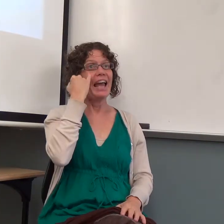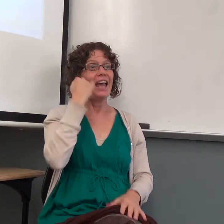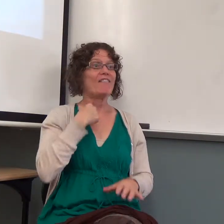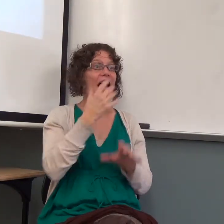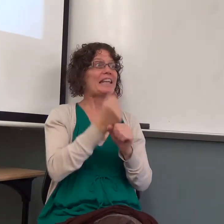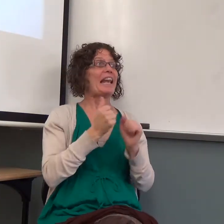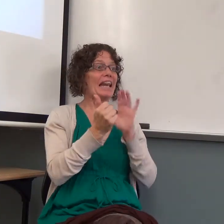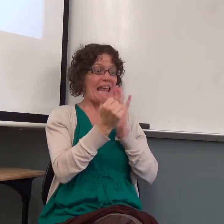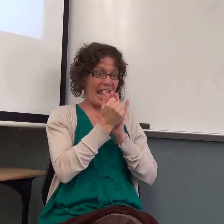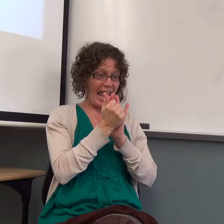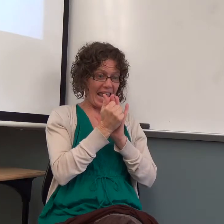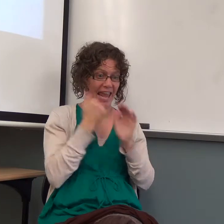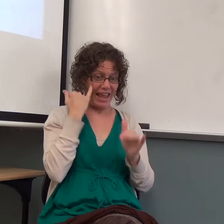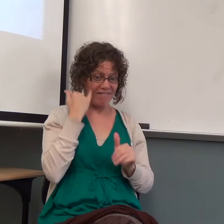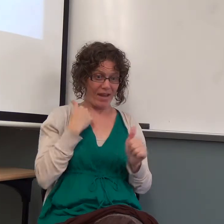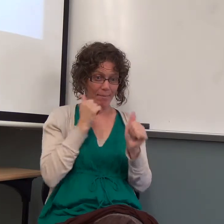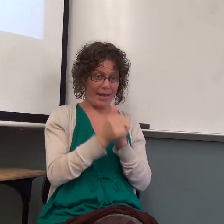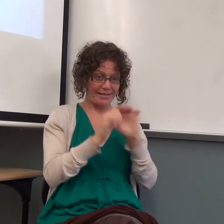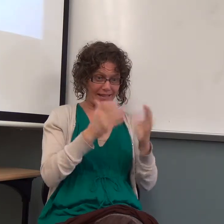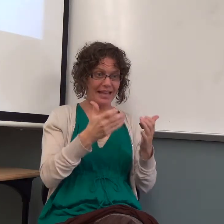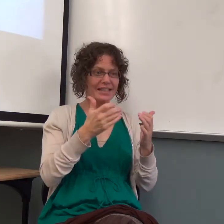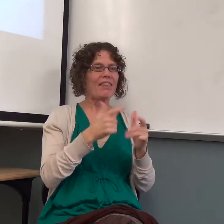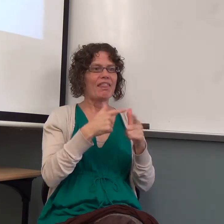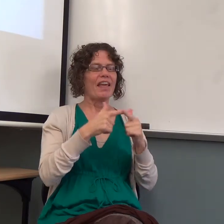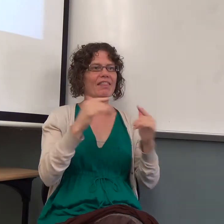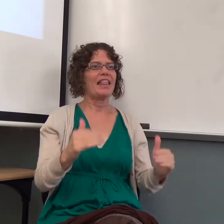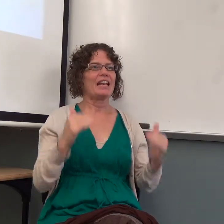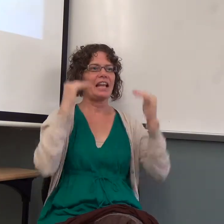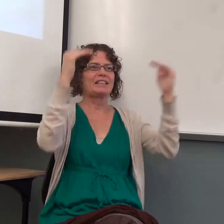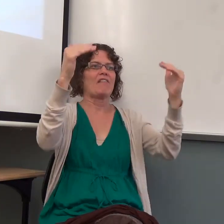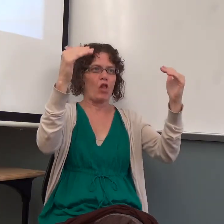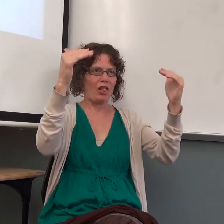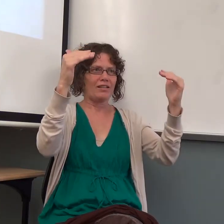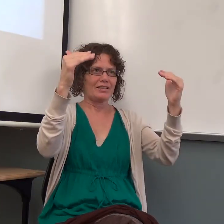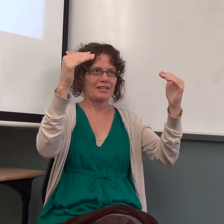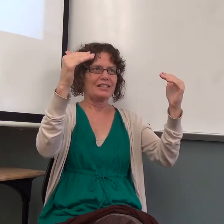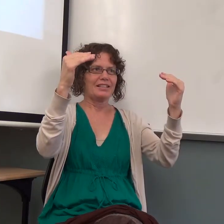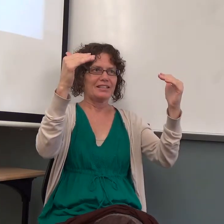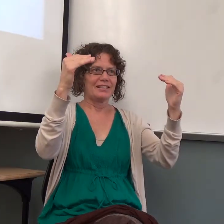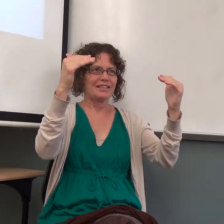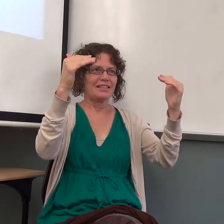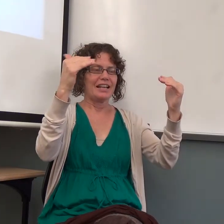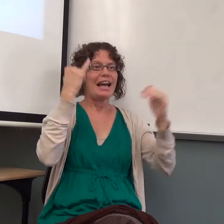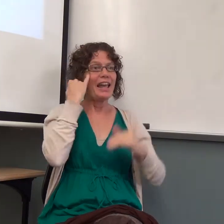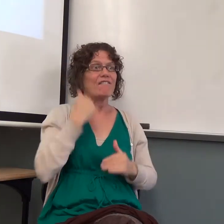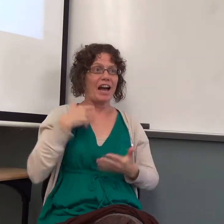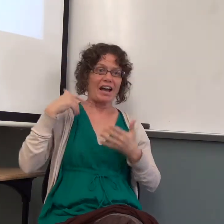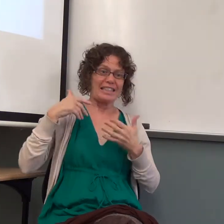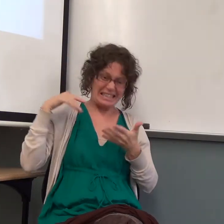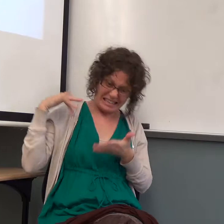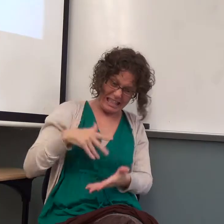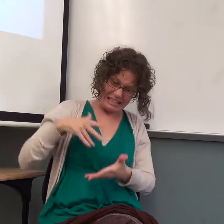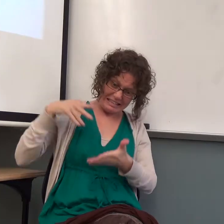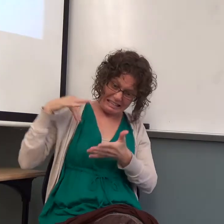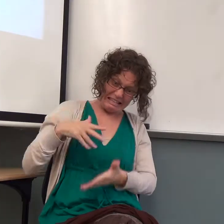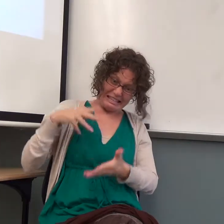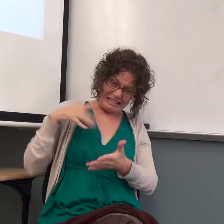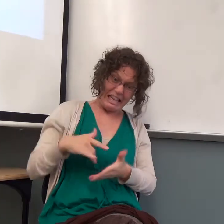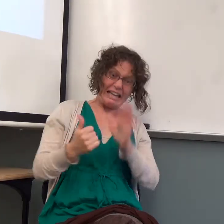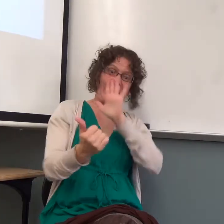A or if I pass the class, then I move on to the next level, right? Right. If I study hard and I get that A, then the next